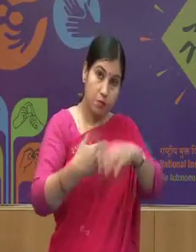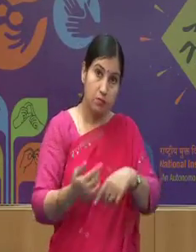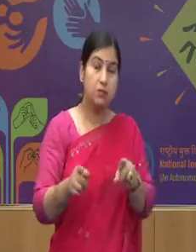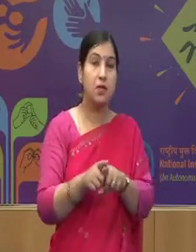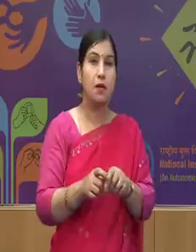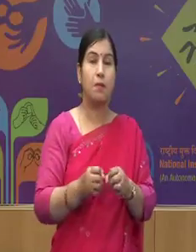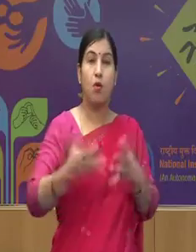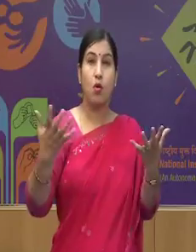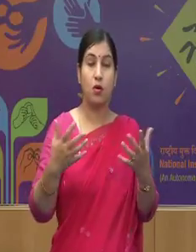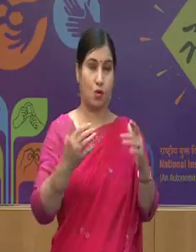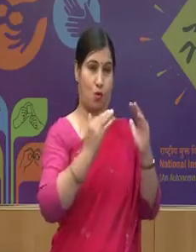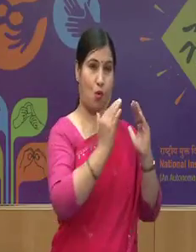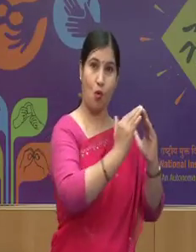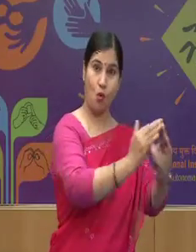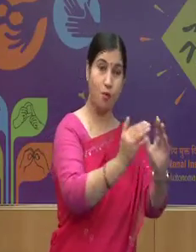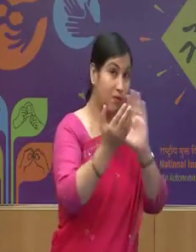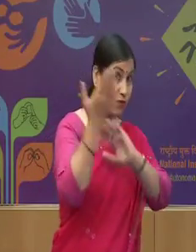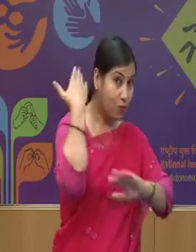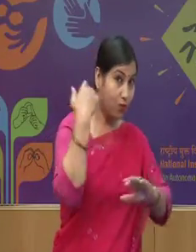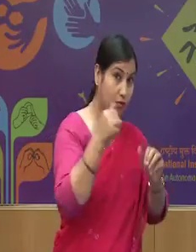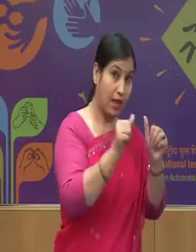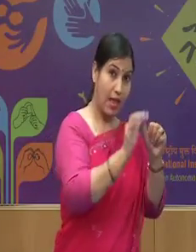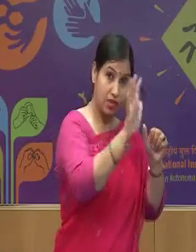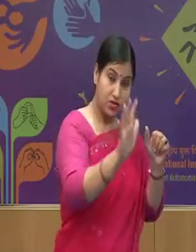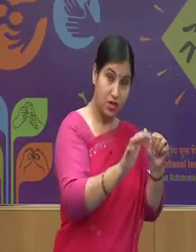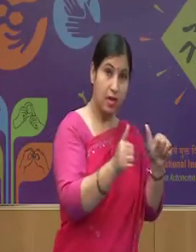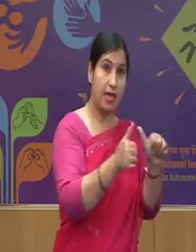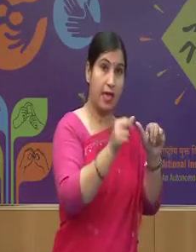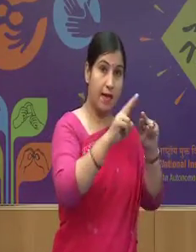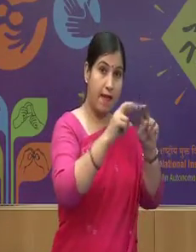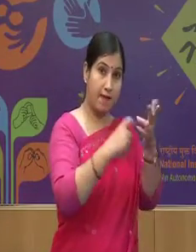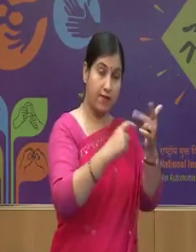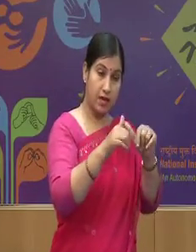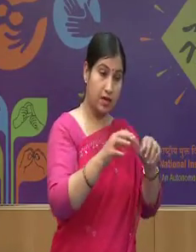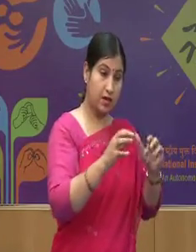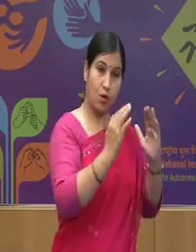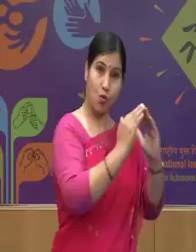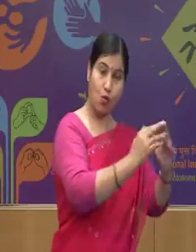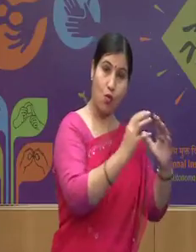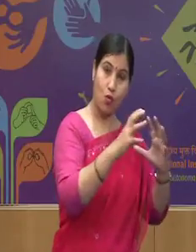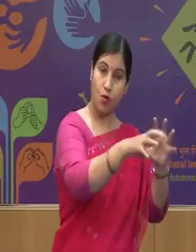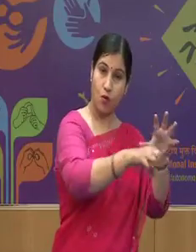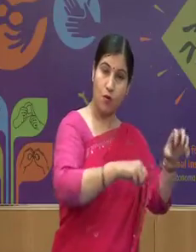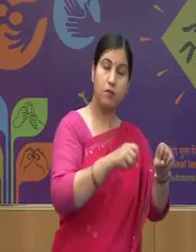and most of their colonies in Asia and Africa gained